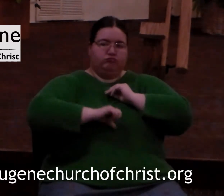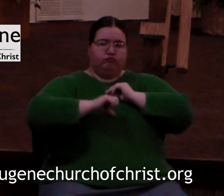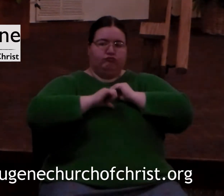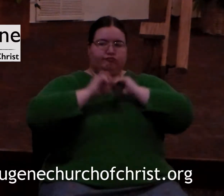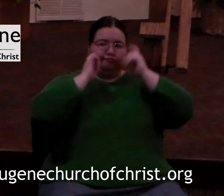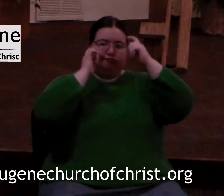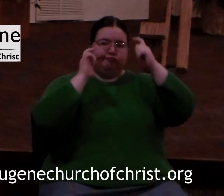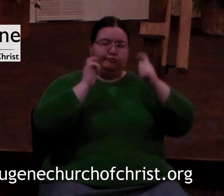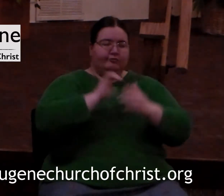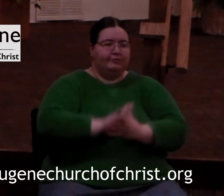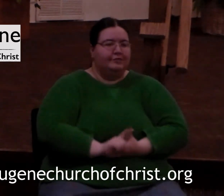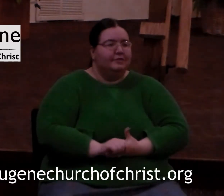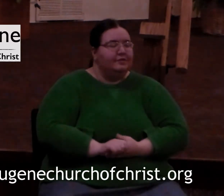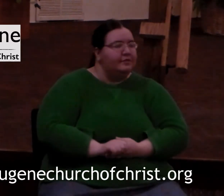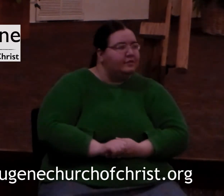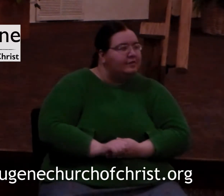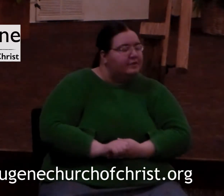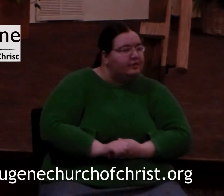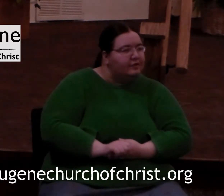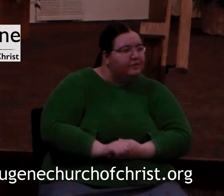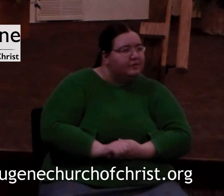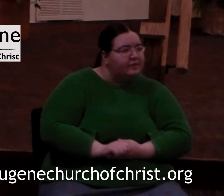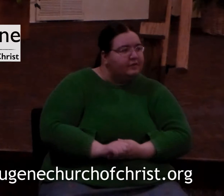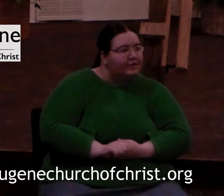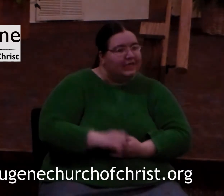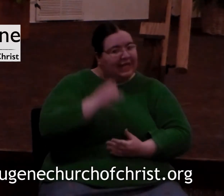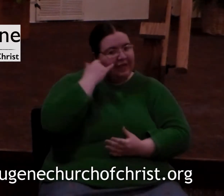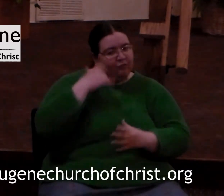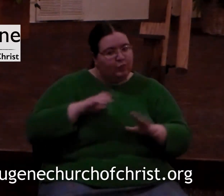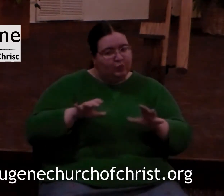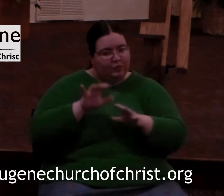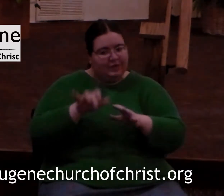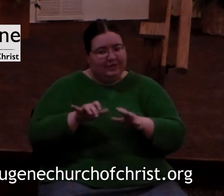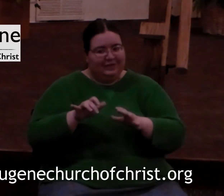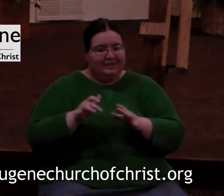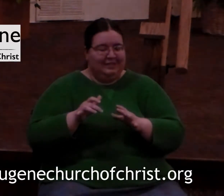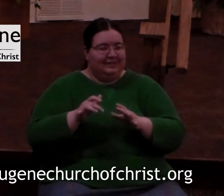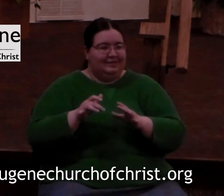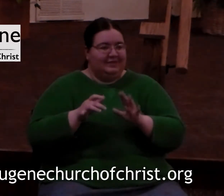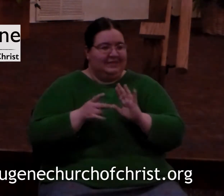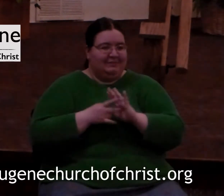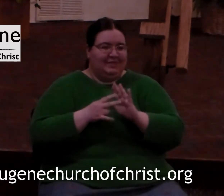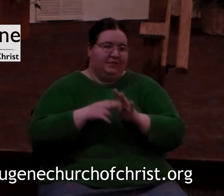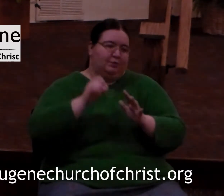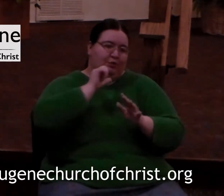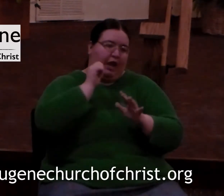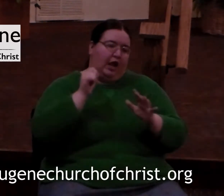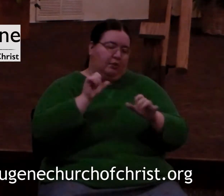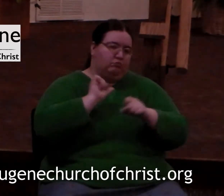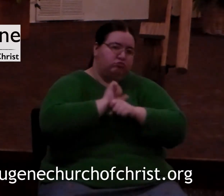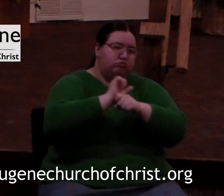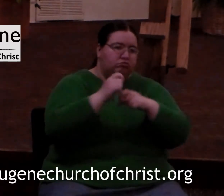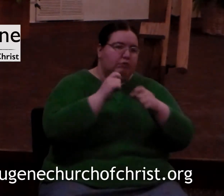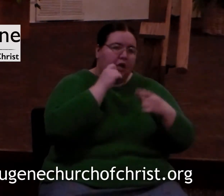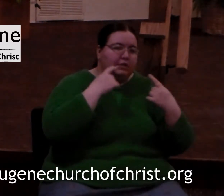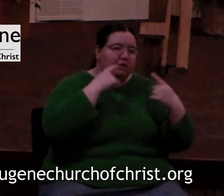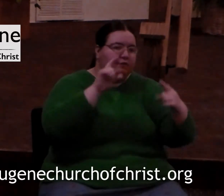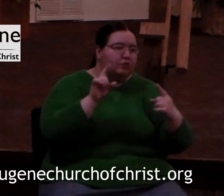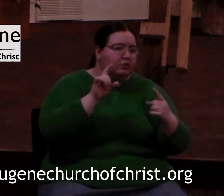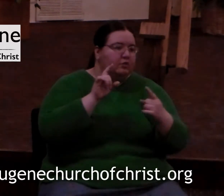are. And when we do that, we're not getting a whole lot accomplished. And we're spending a little too much time thinking about how great we are and not quite